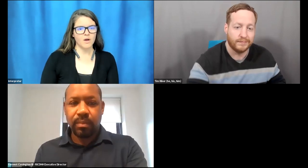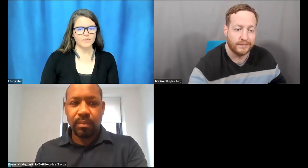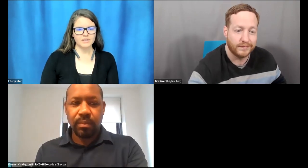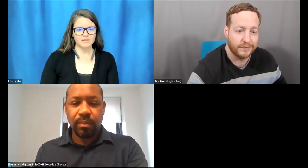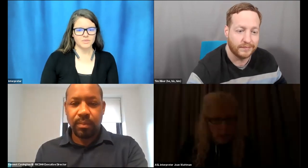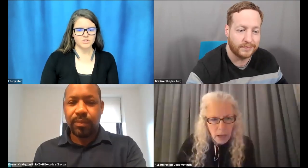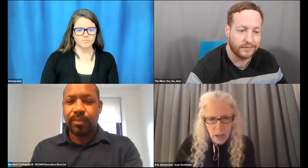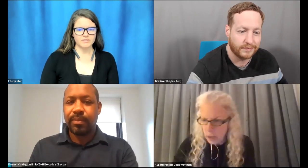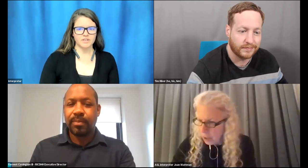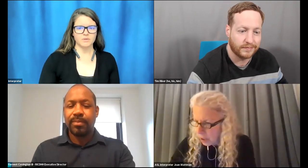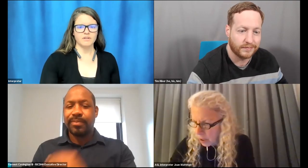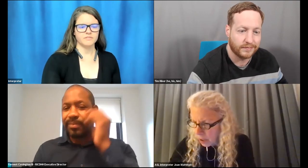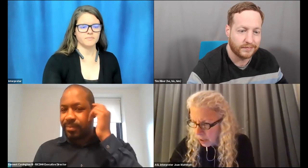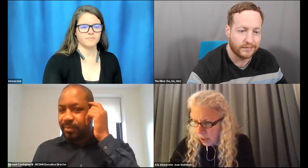Okay, let me turn my video off.